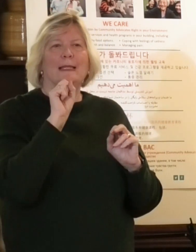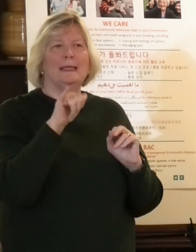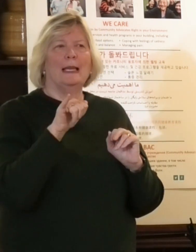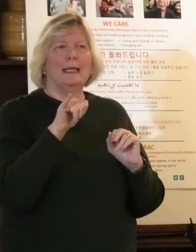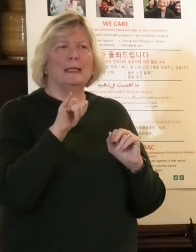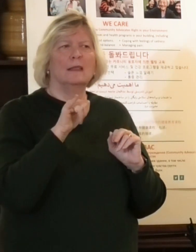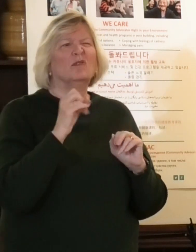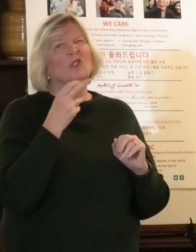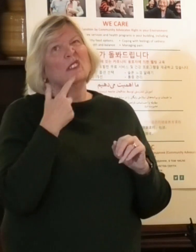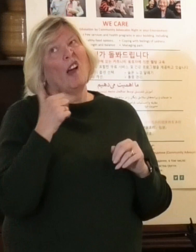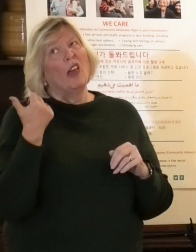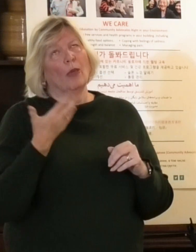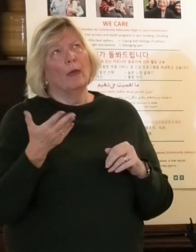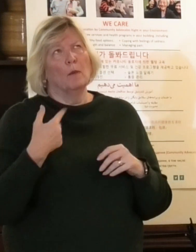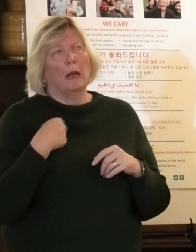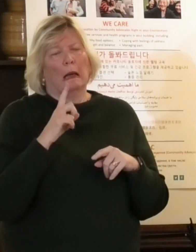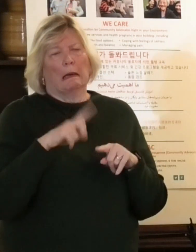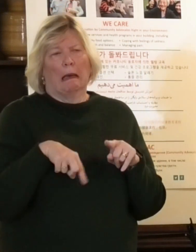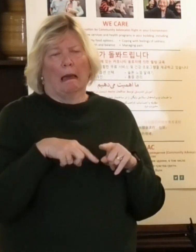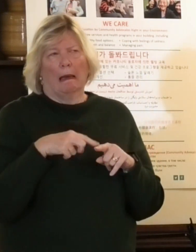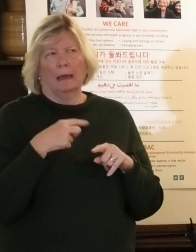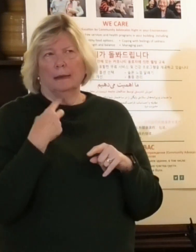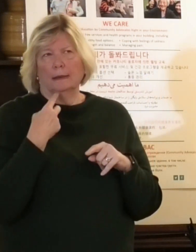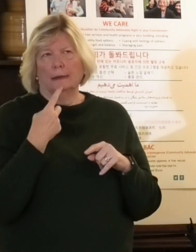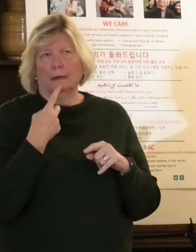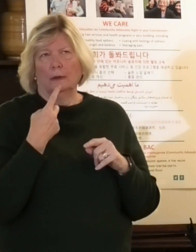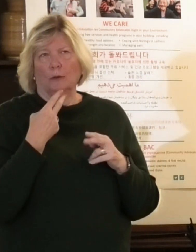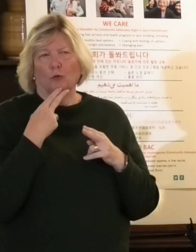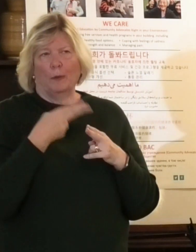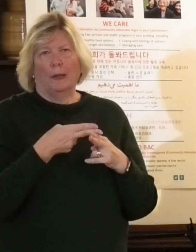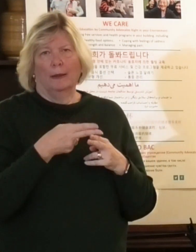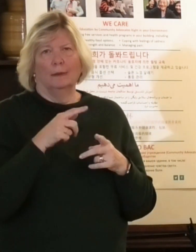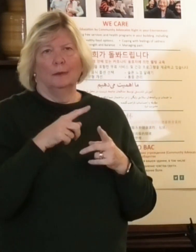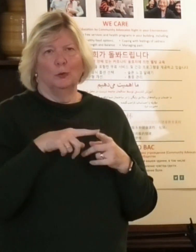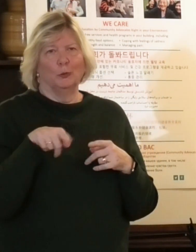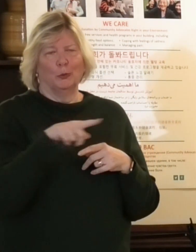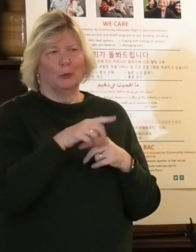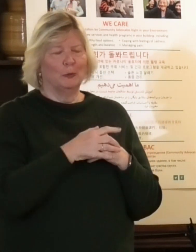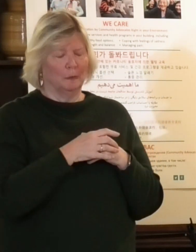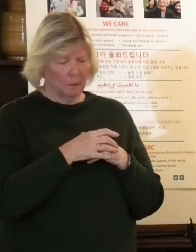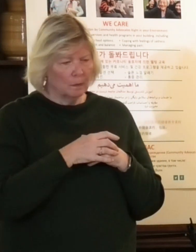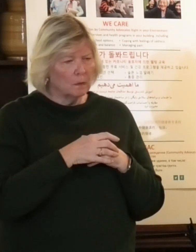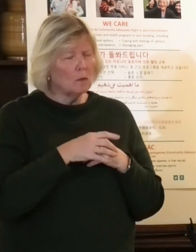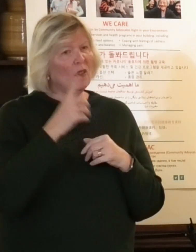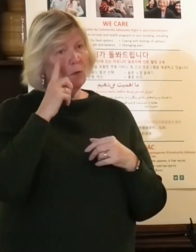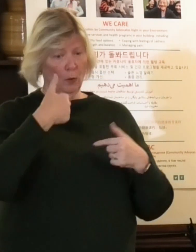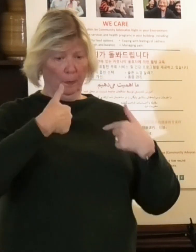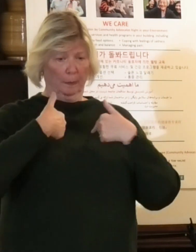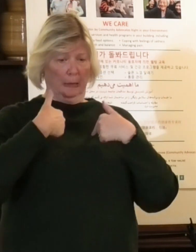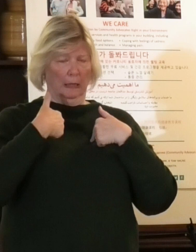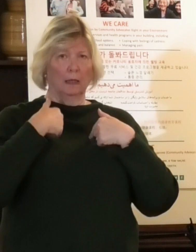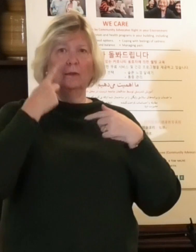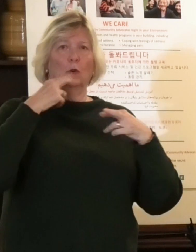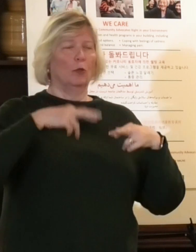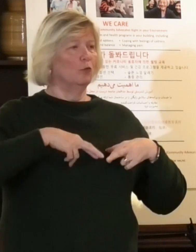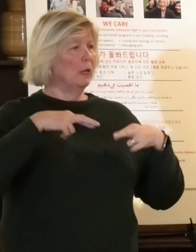She said some other things, but I can't repeat them. So for myself, the